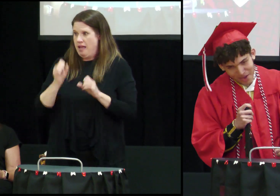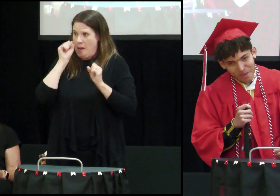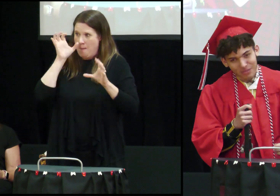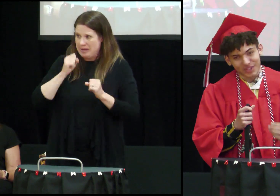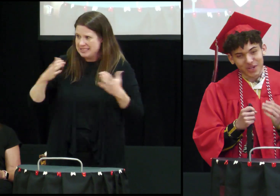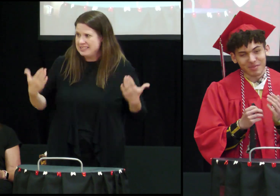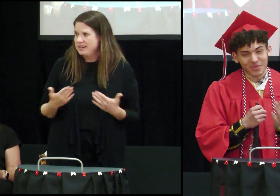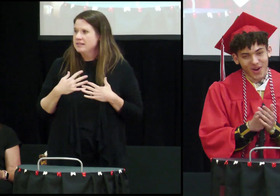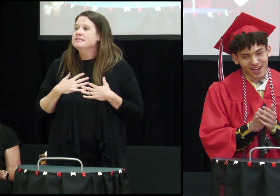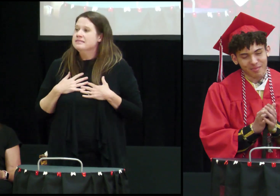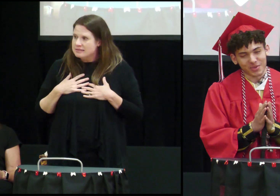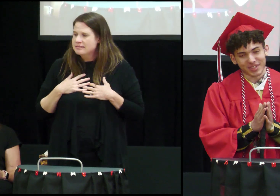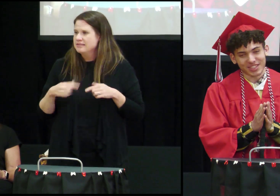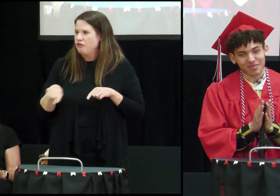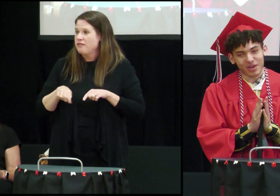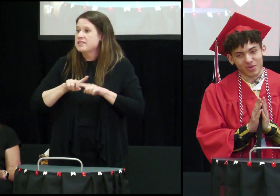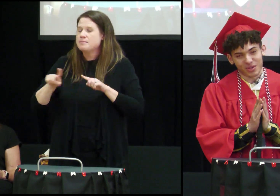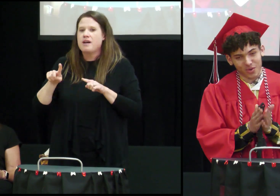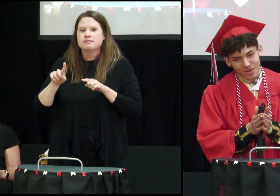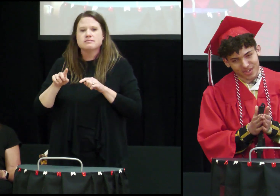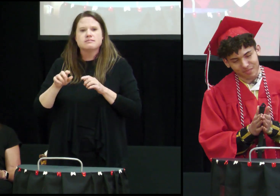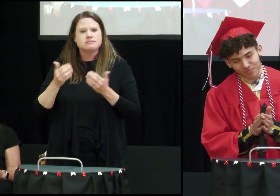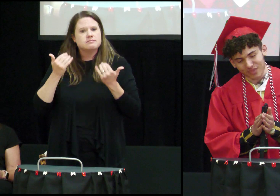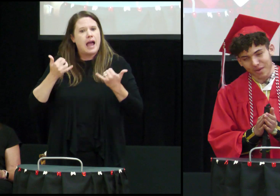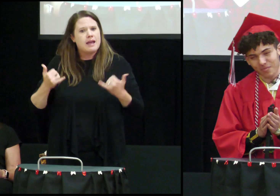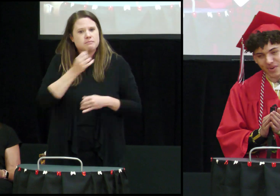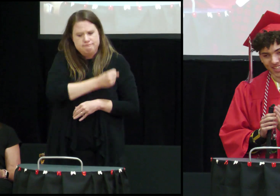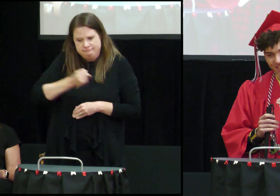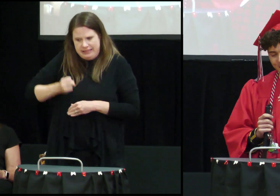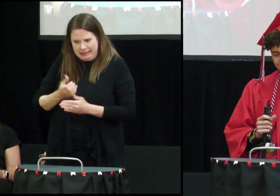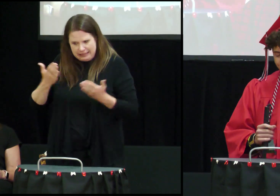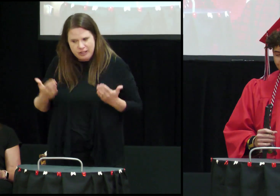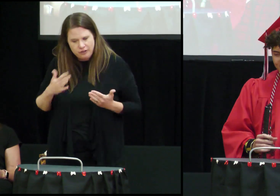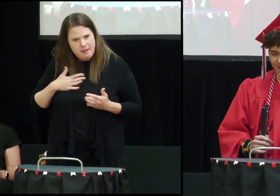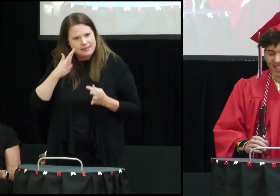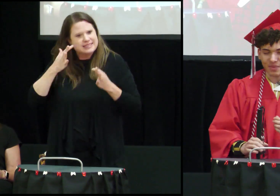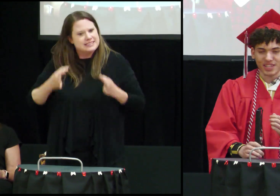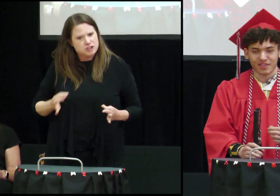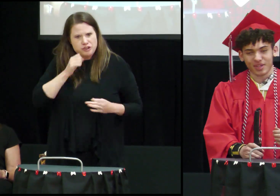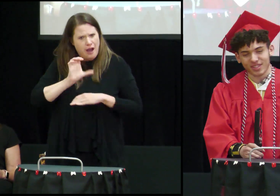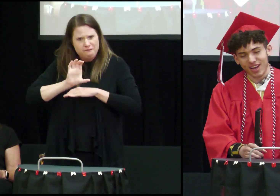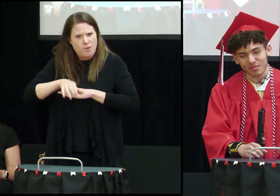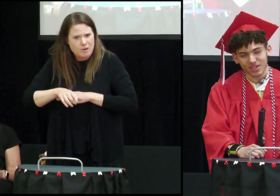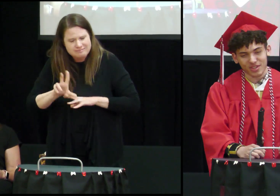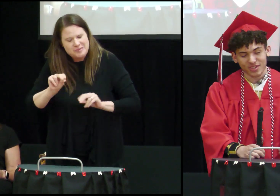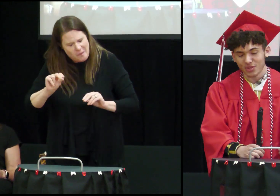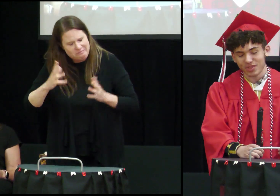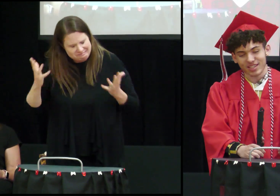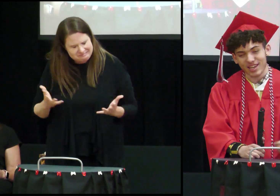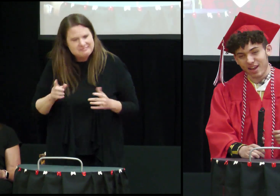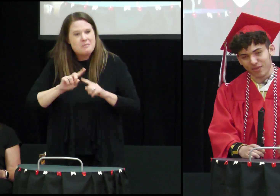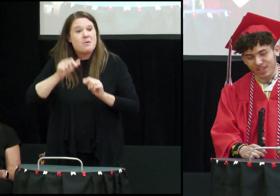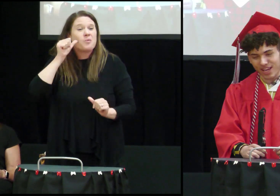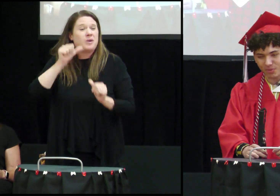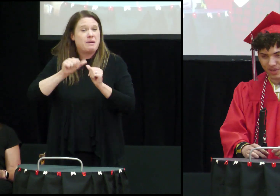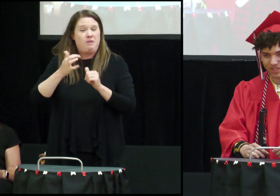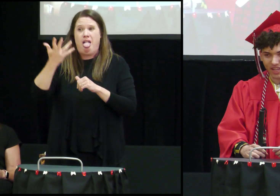But don't get me wrong, I'm doing this of my own accord. But keep in mind that in the beginning of my time here, you would never catch me on